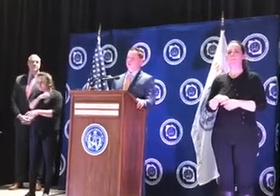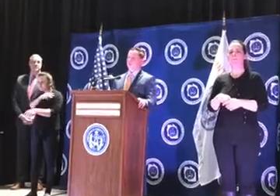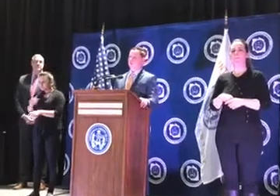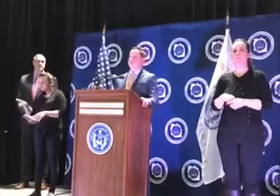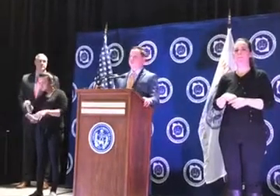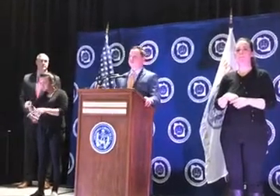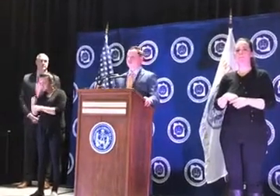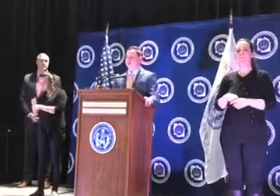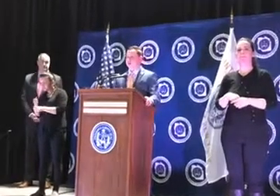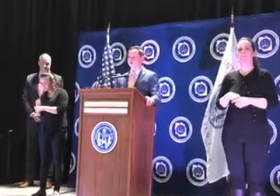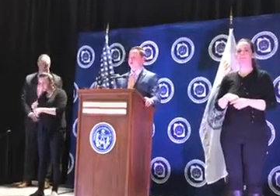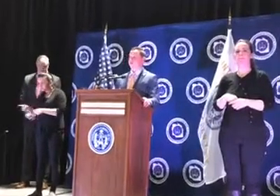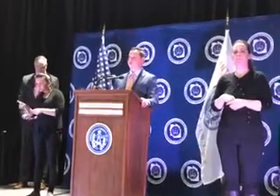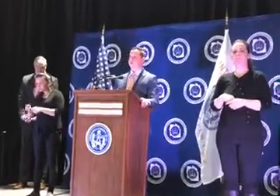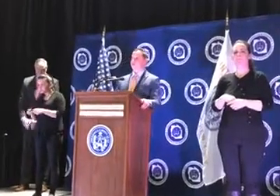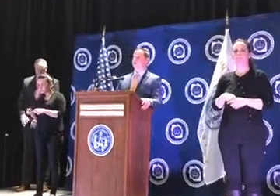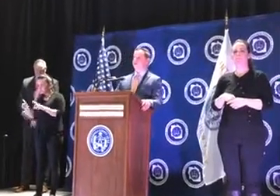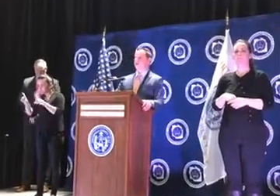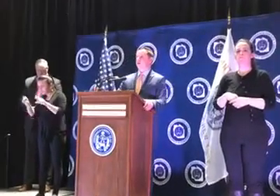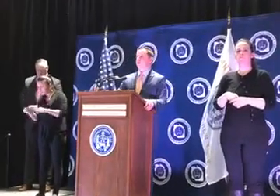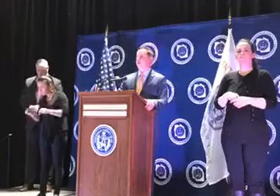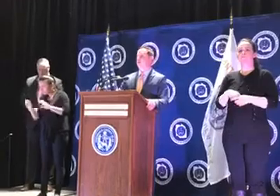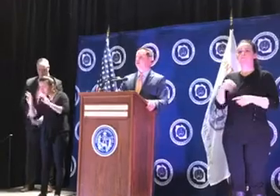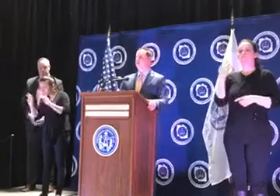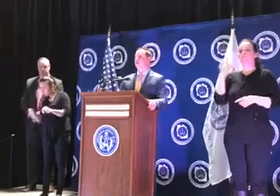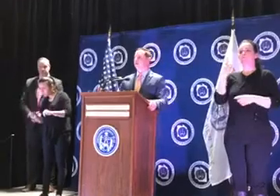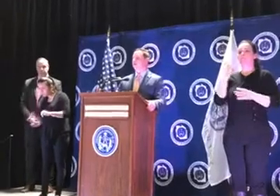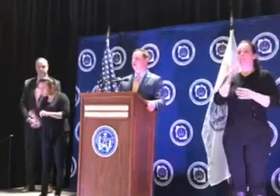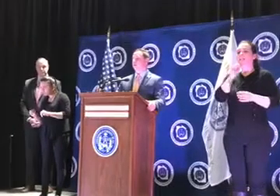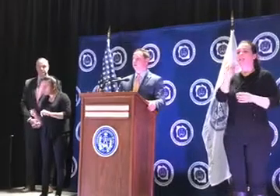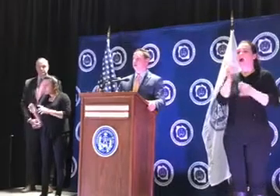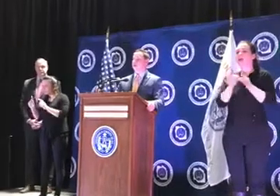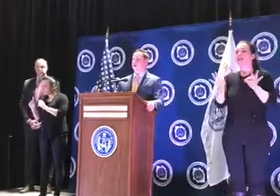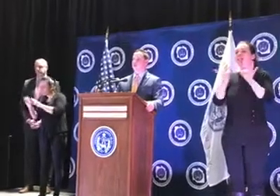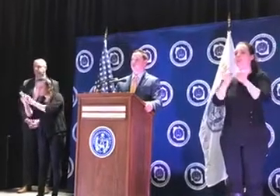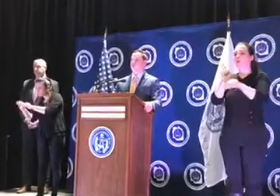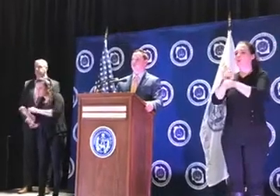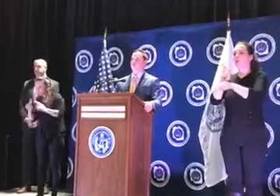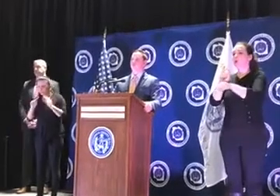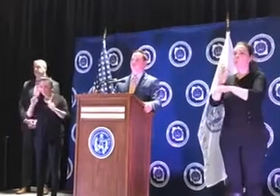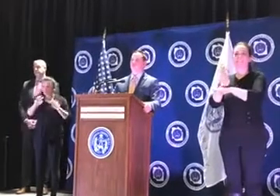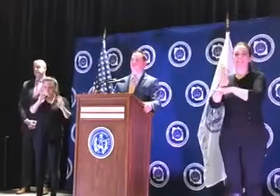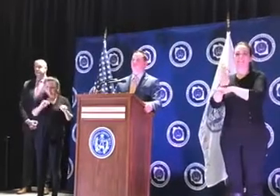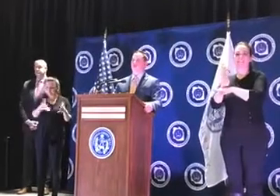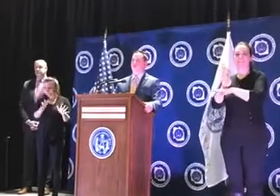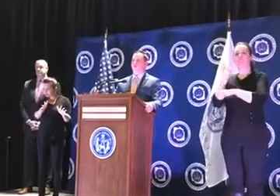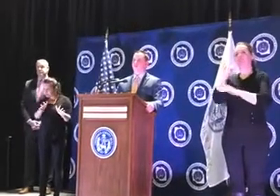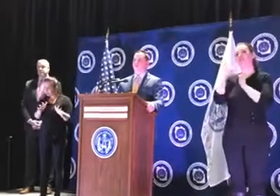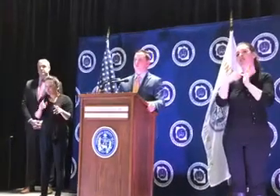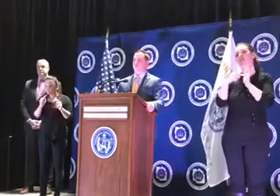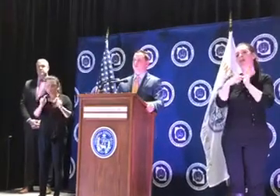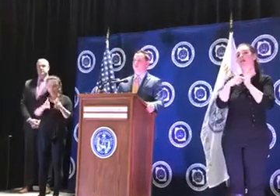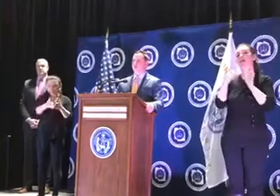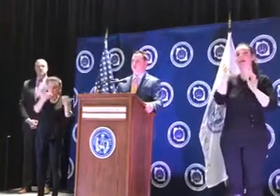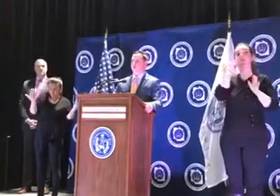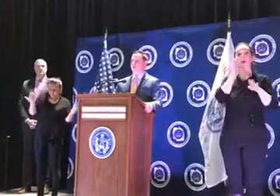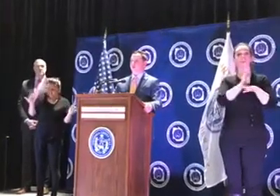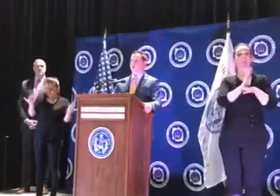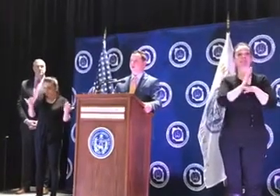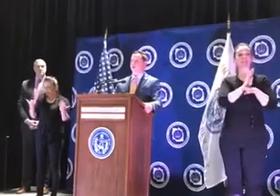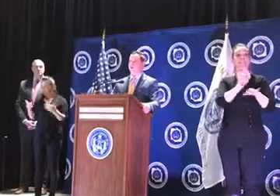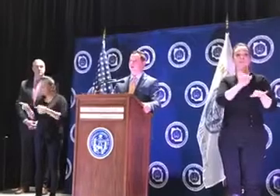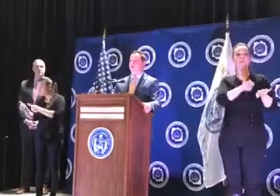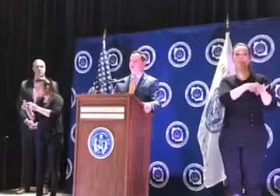Related to a business that should be shut down today? Yeah, we would have to look at what the penalty would